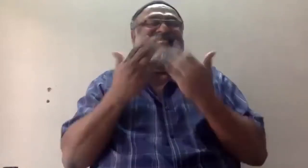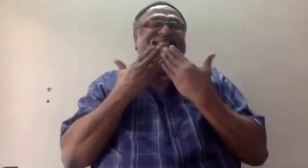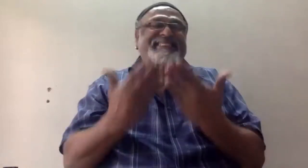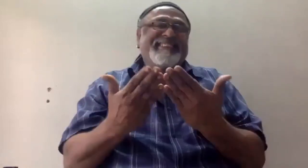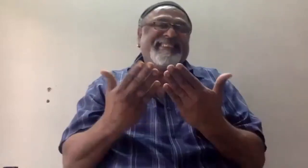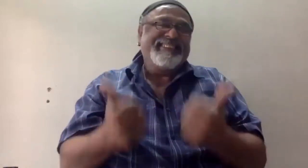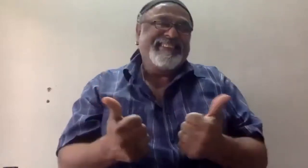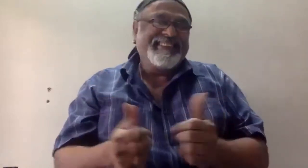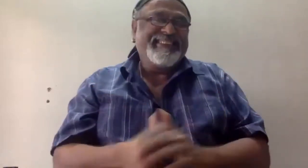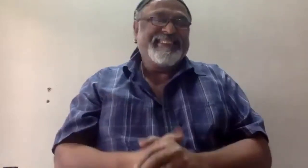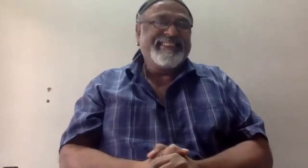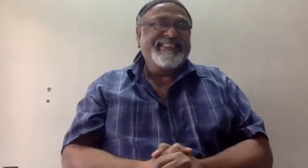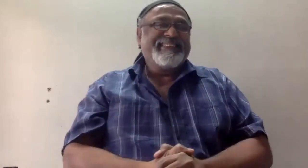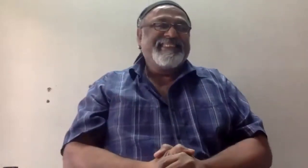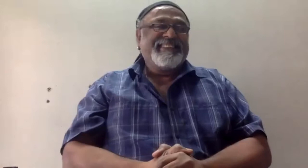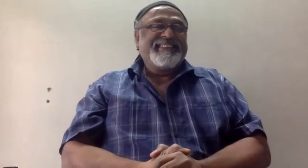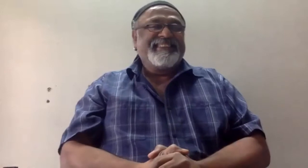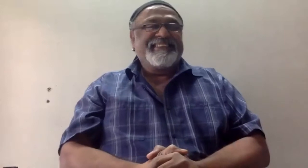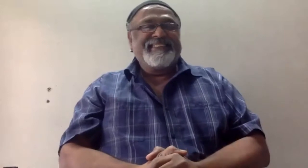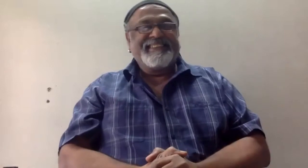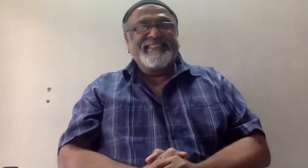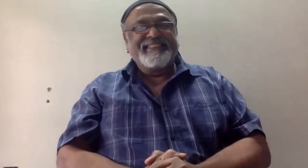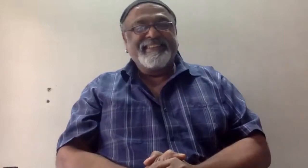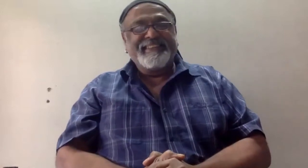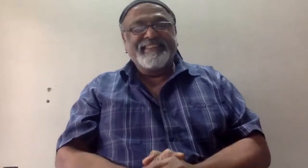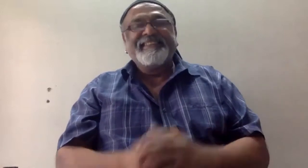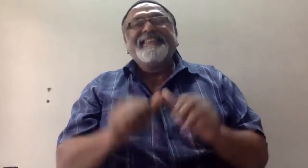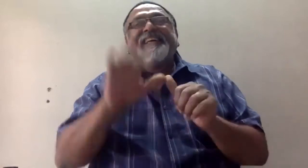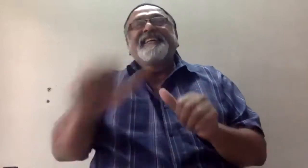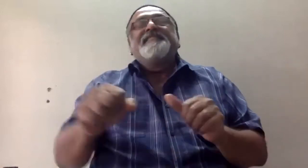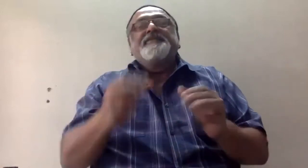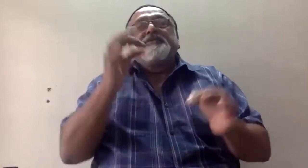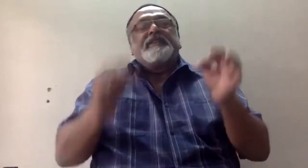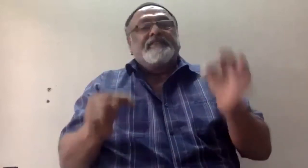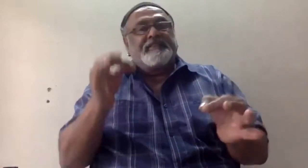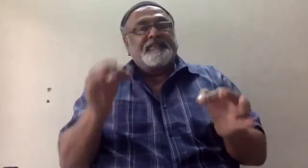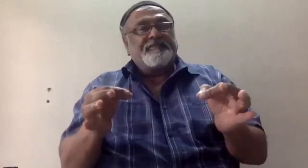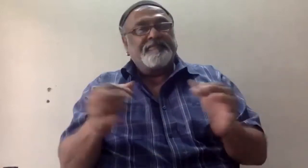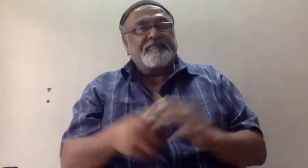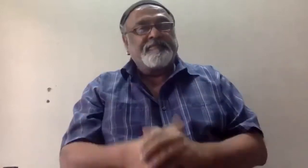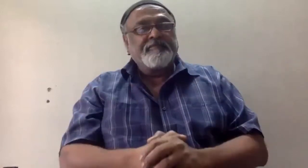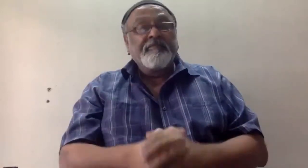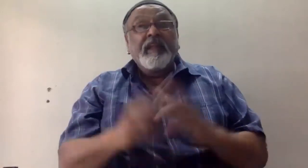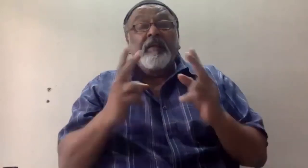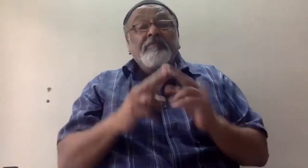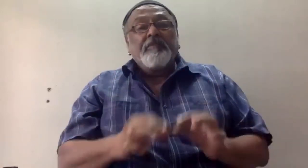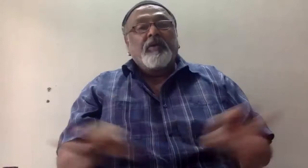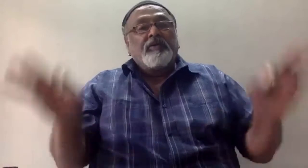So the topic that today we have is access to justice. Very, very important topic because I think